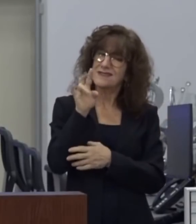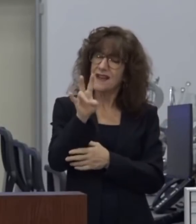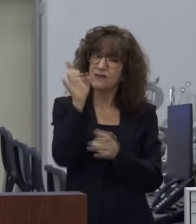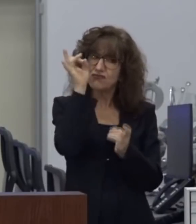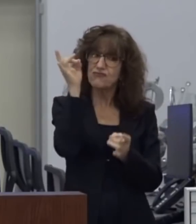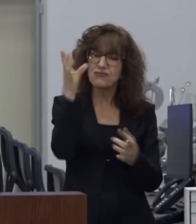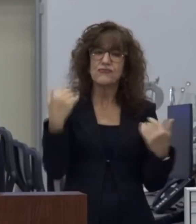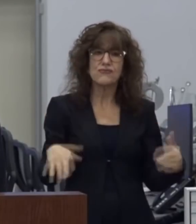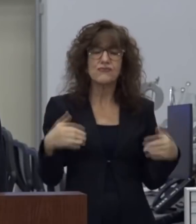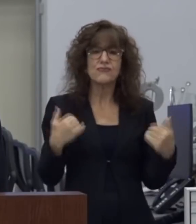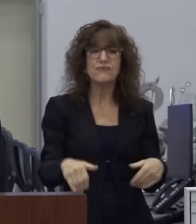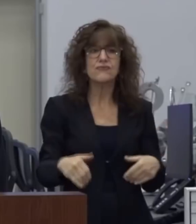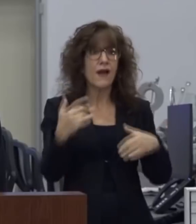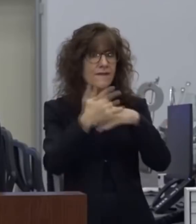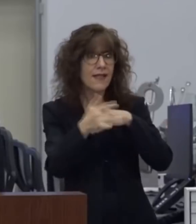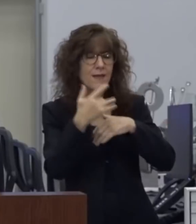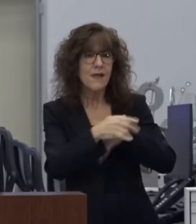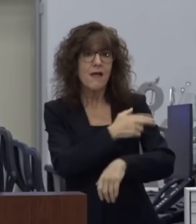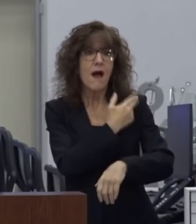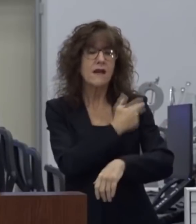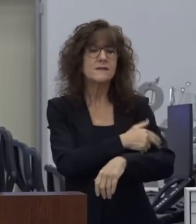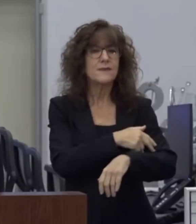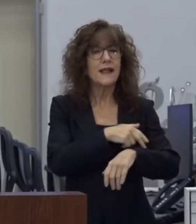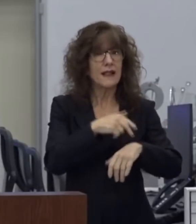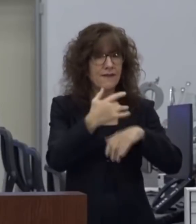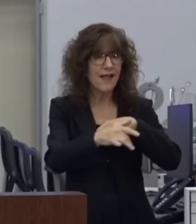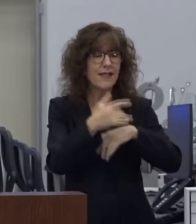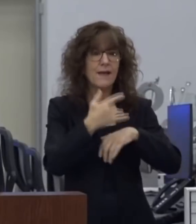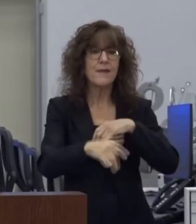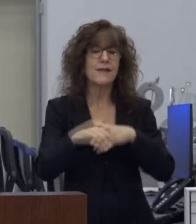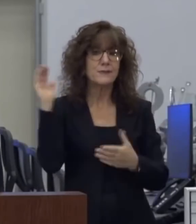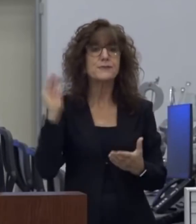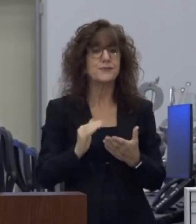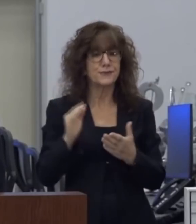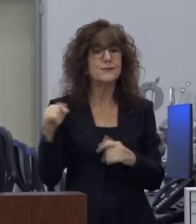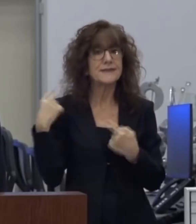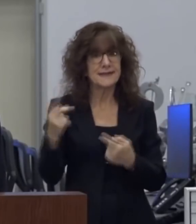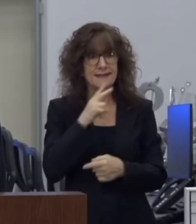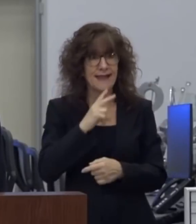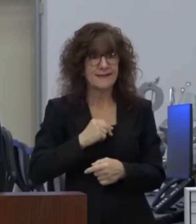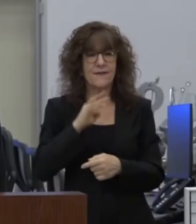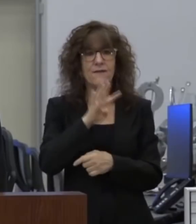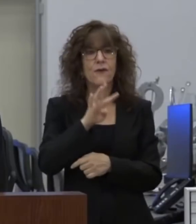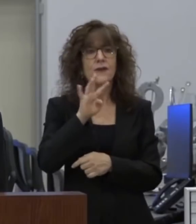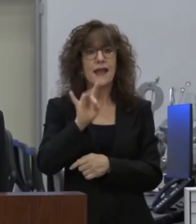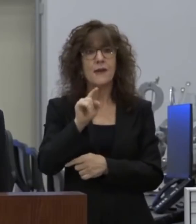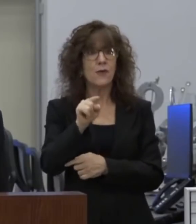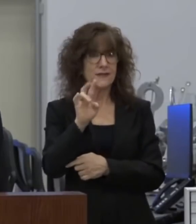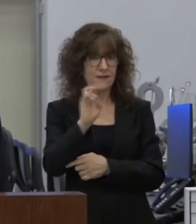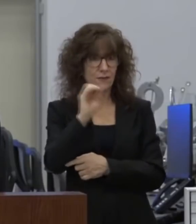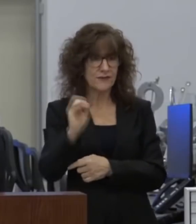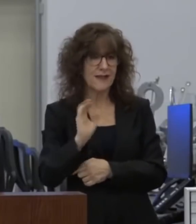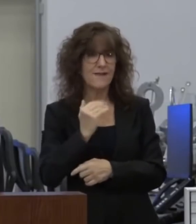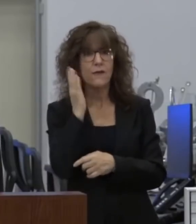In addition, our available hospital capacity has fallen since the Thanksgiving holiday, with 48.7% of